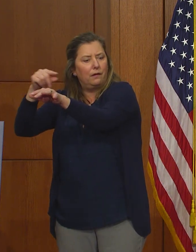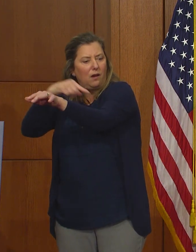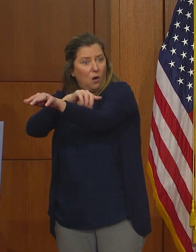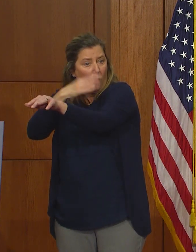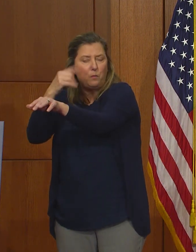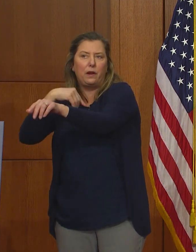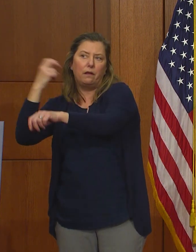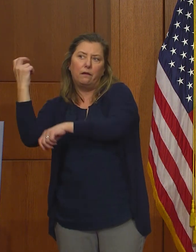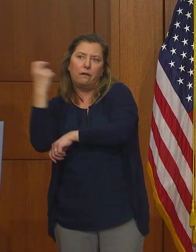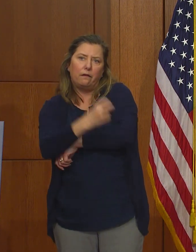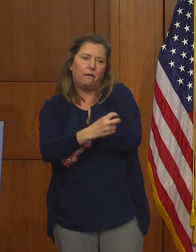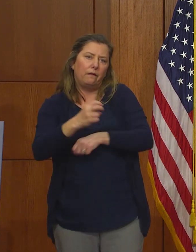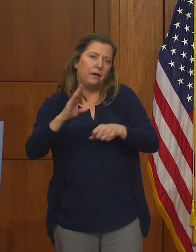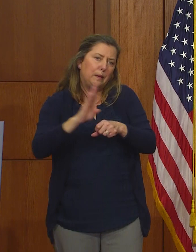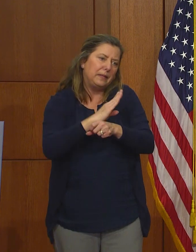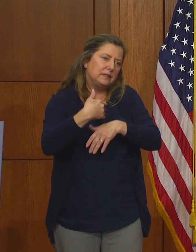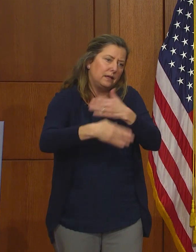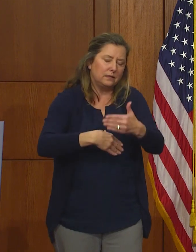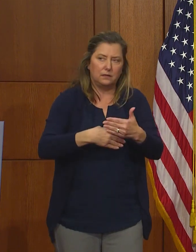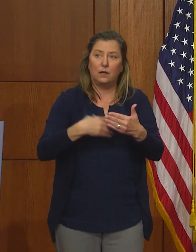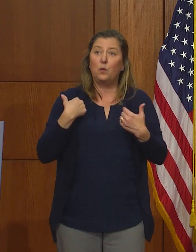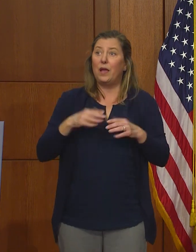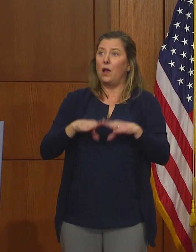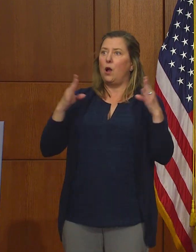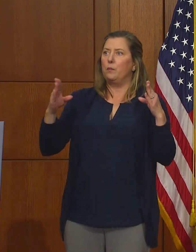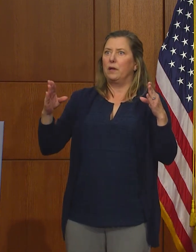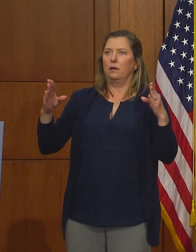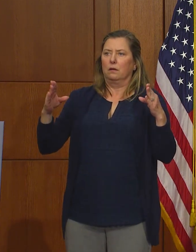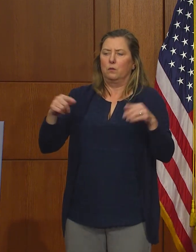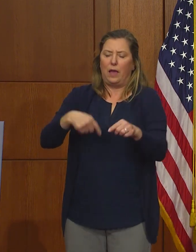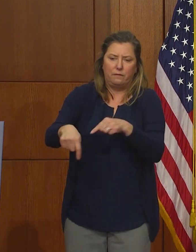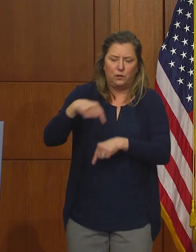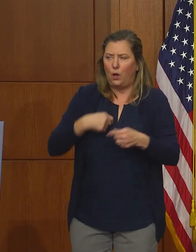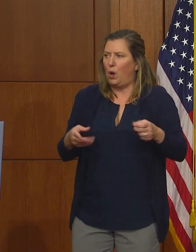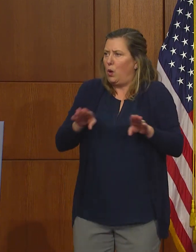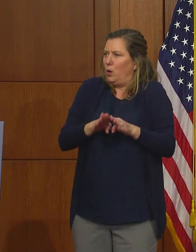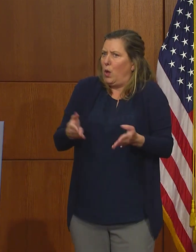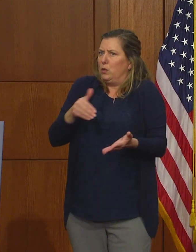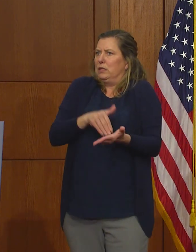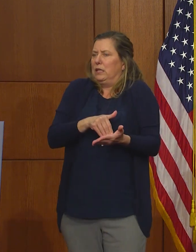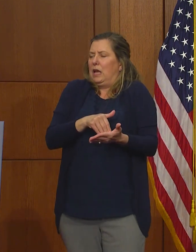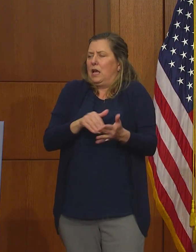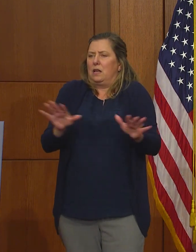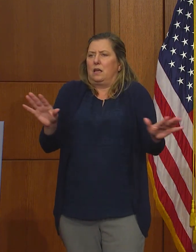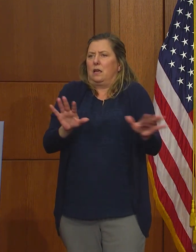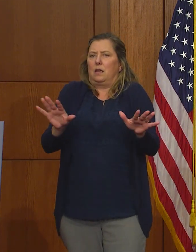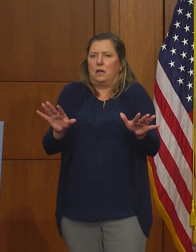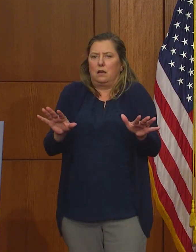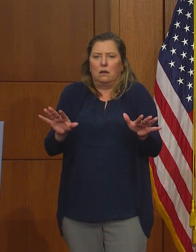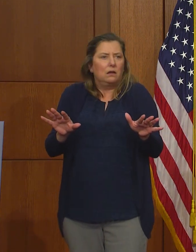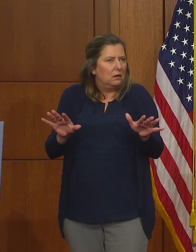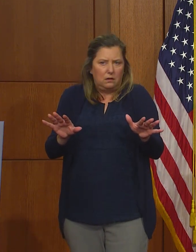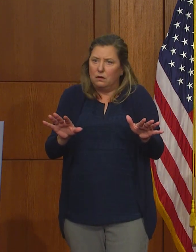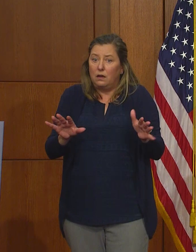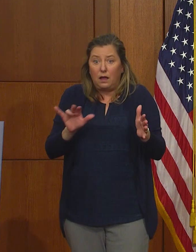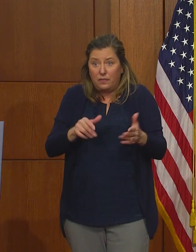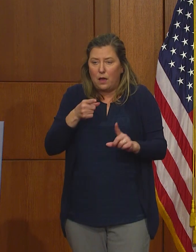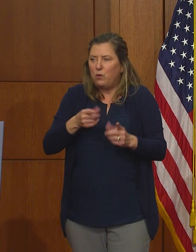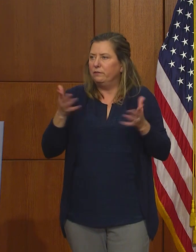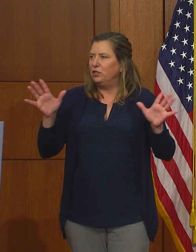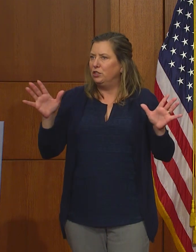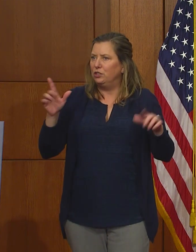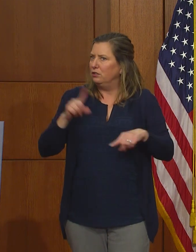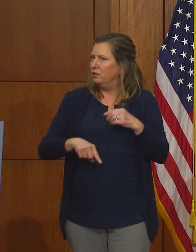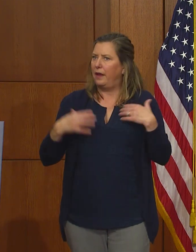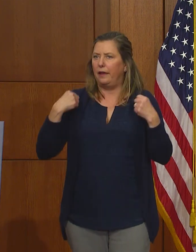places of business, we have reopened, then we have to backtrack and close our businesses down again, and then we'll never be able to recover from that.